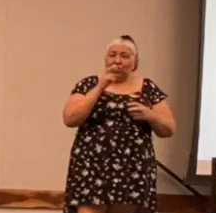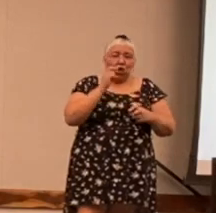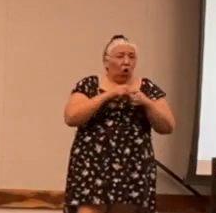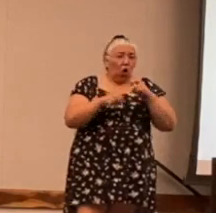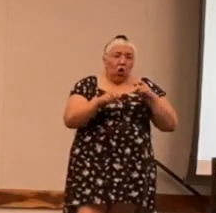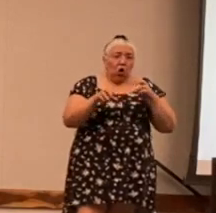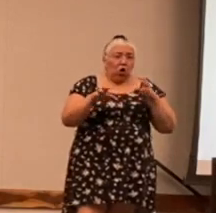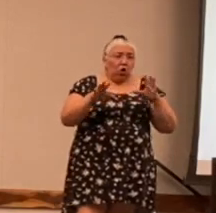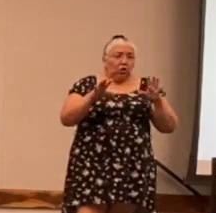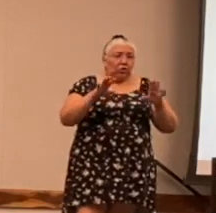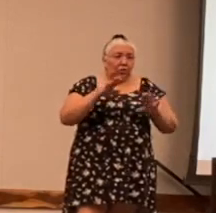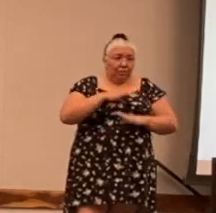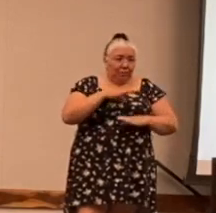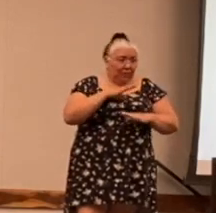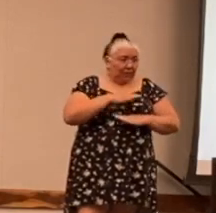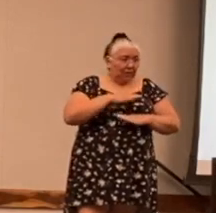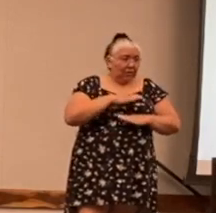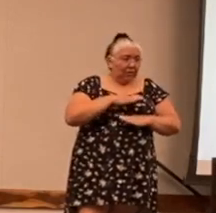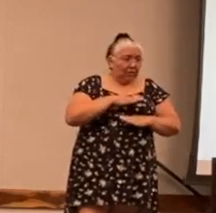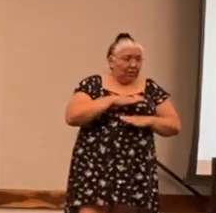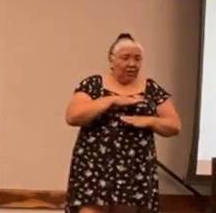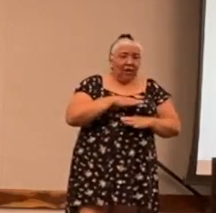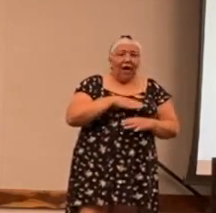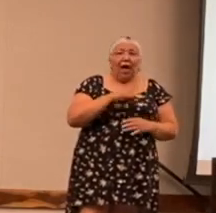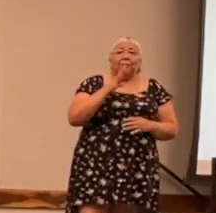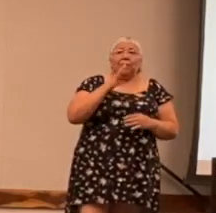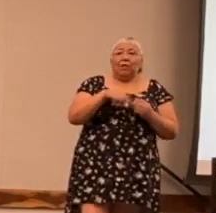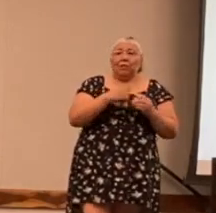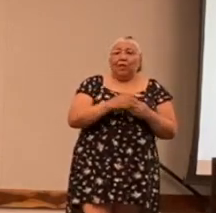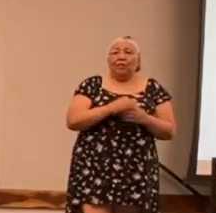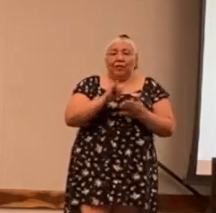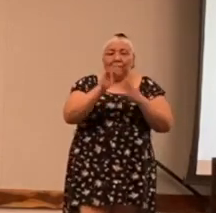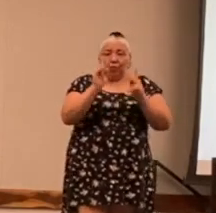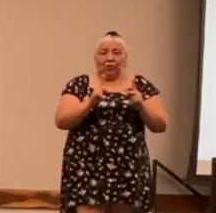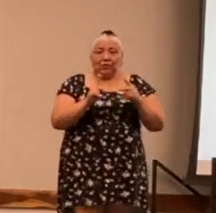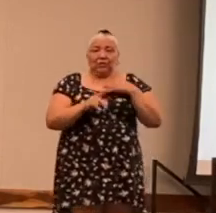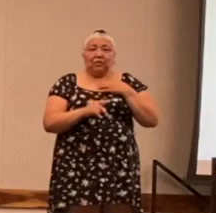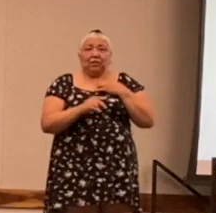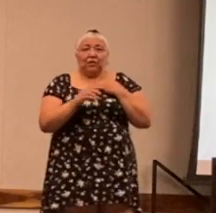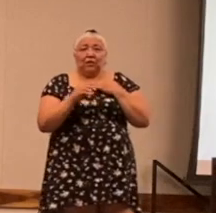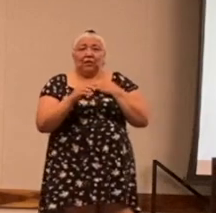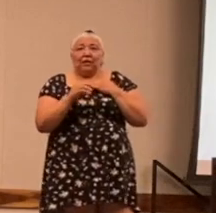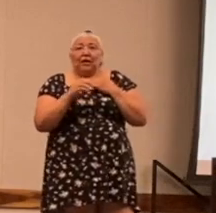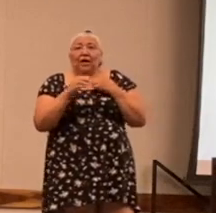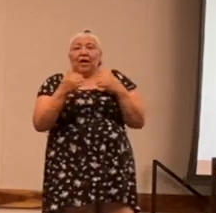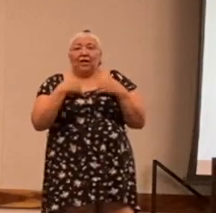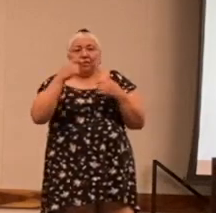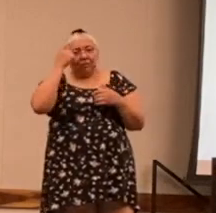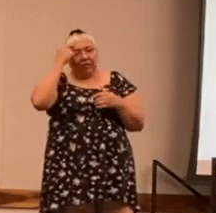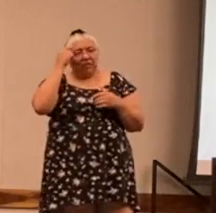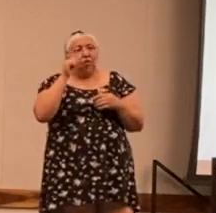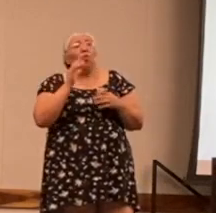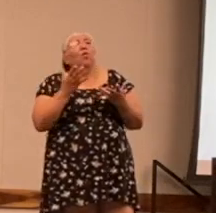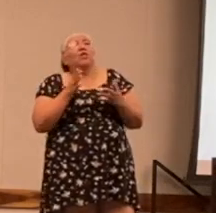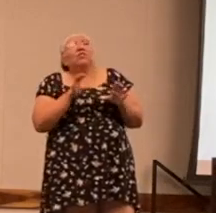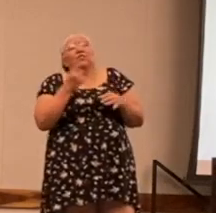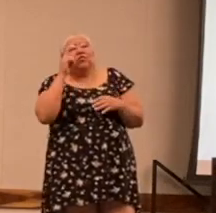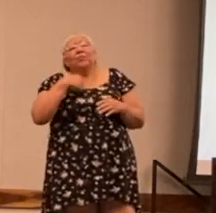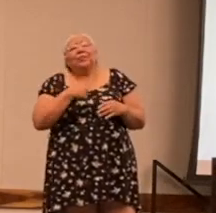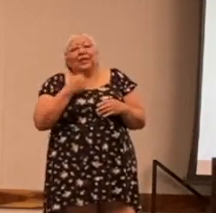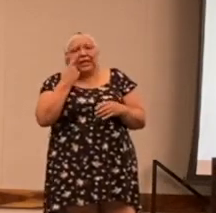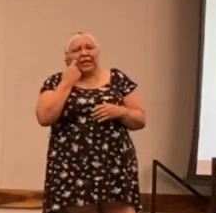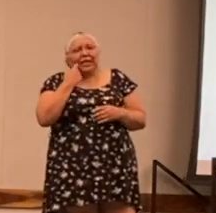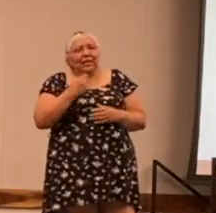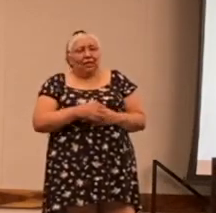please? You know what I'm talking about? I'm talking about the person who has the mentality of, what have you done for me lately?